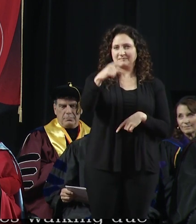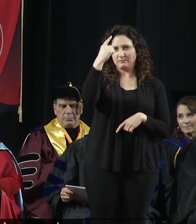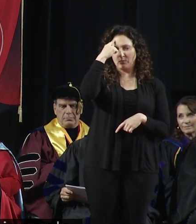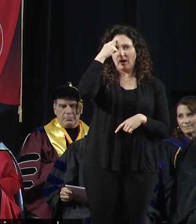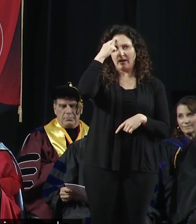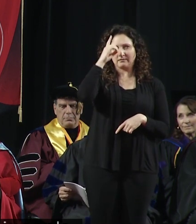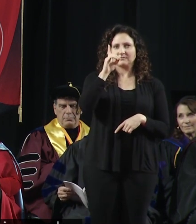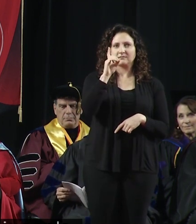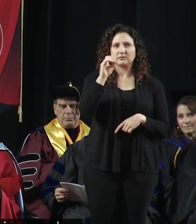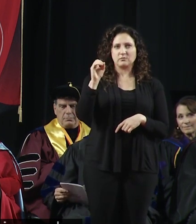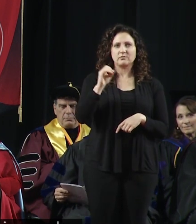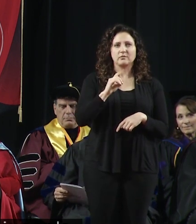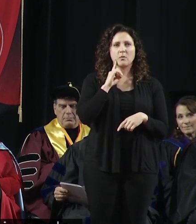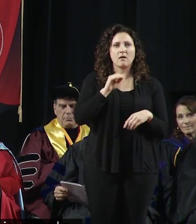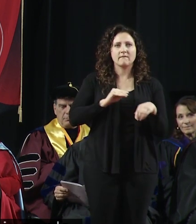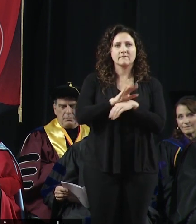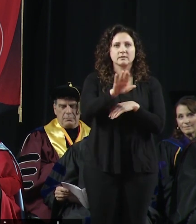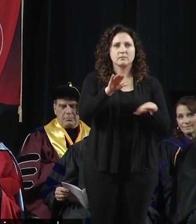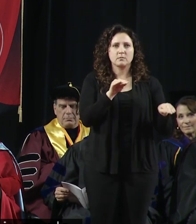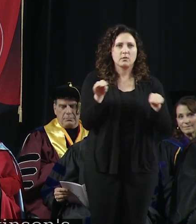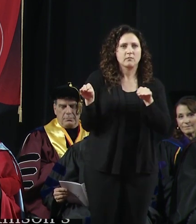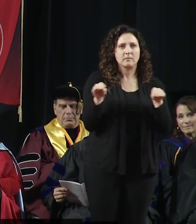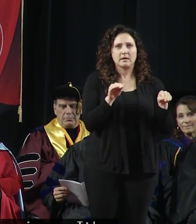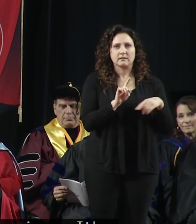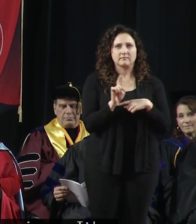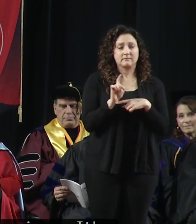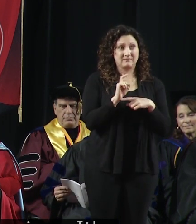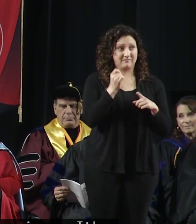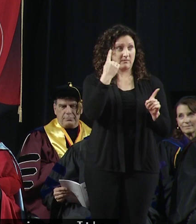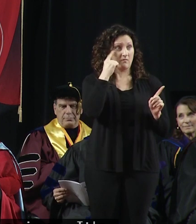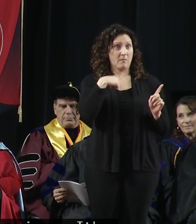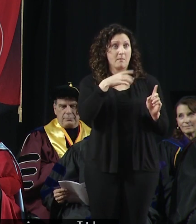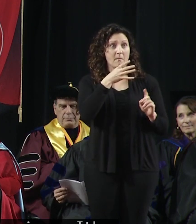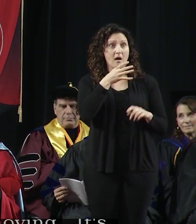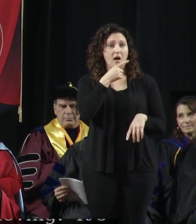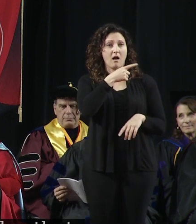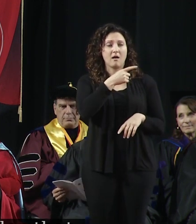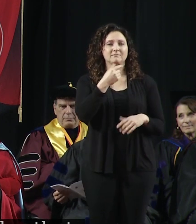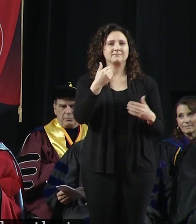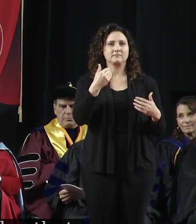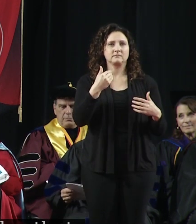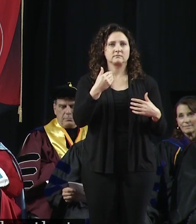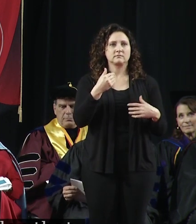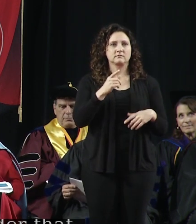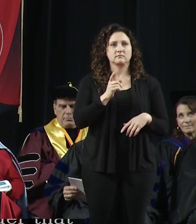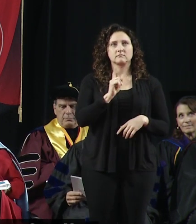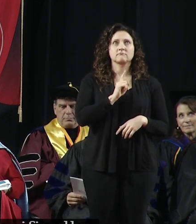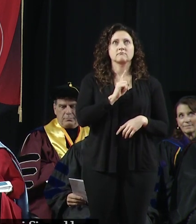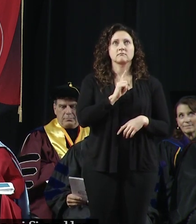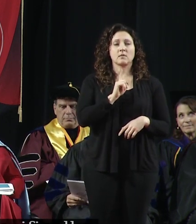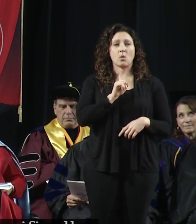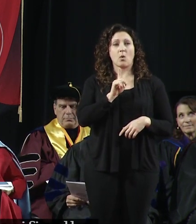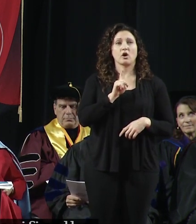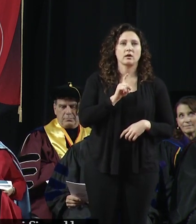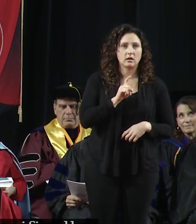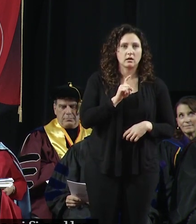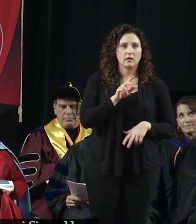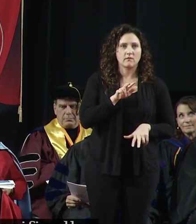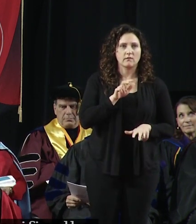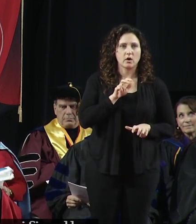neurological disorder that affects movement. Specifically for my mom, she suffers from freezing of her gait,